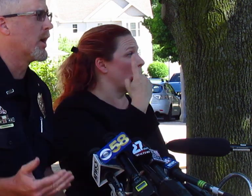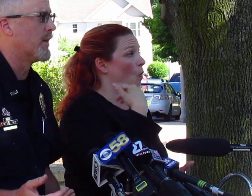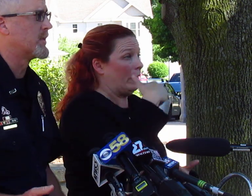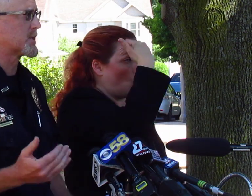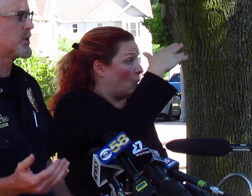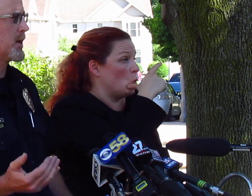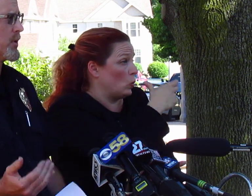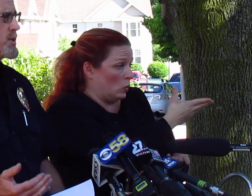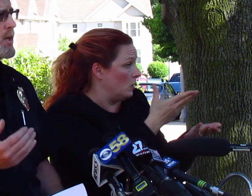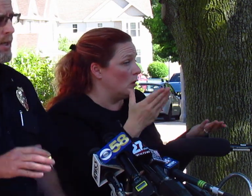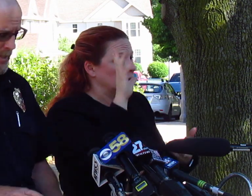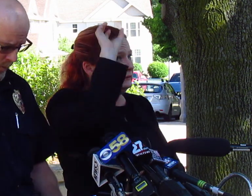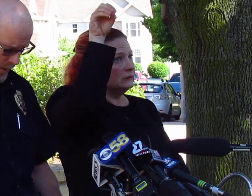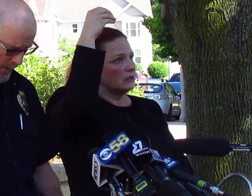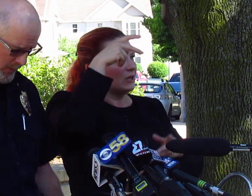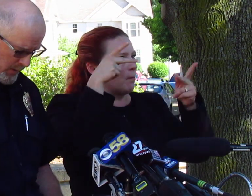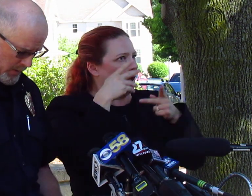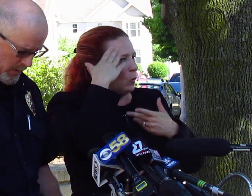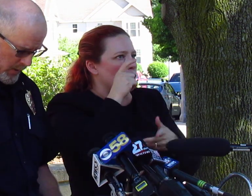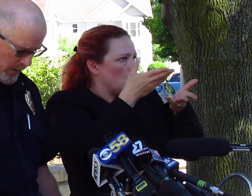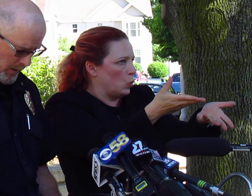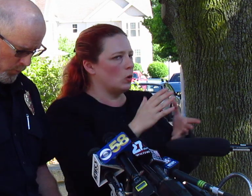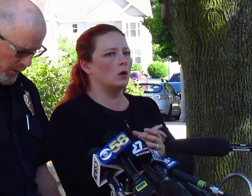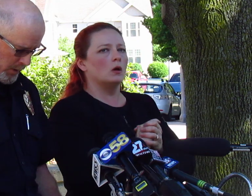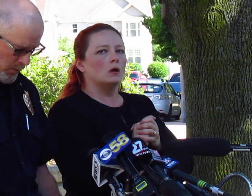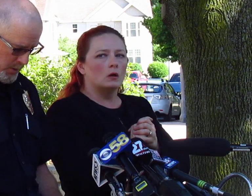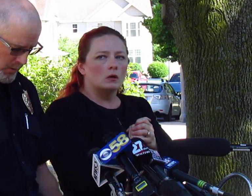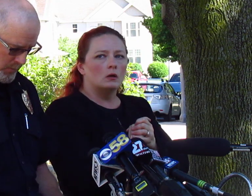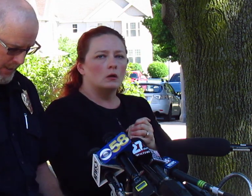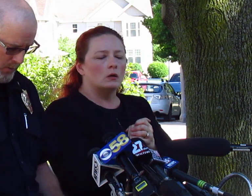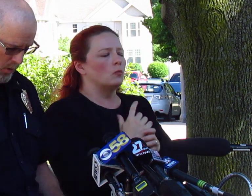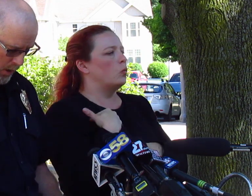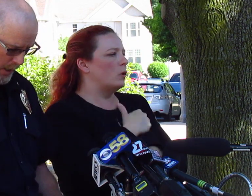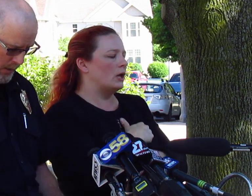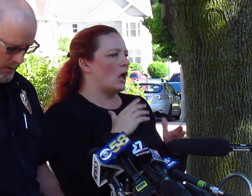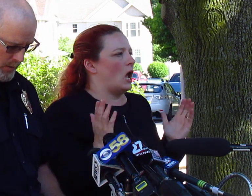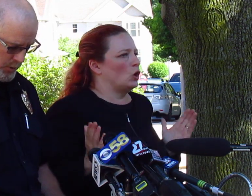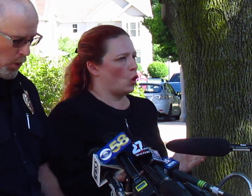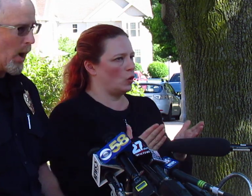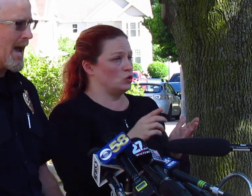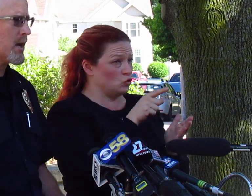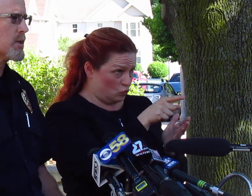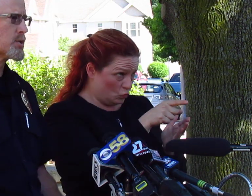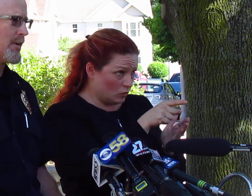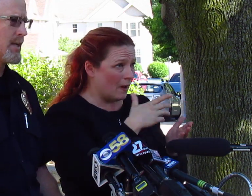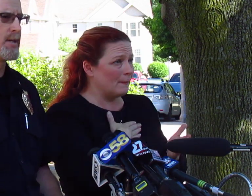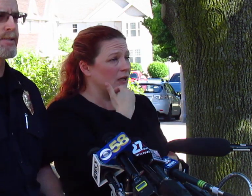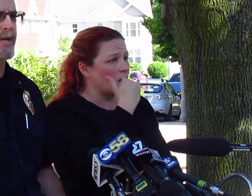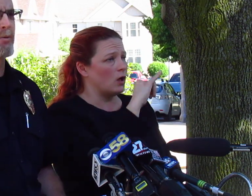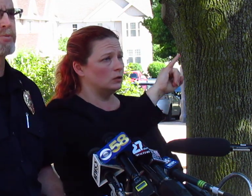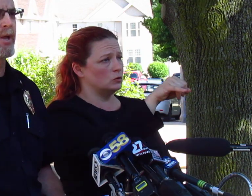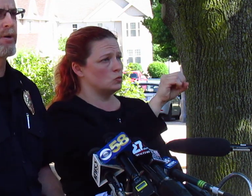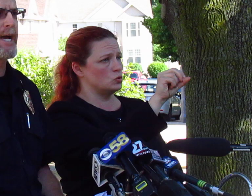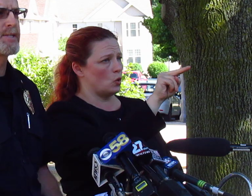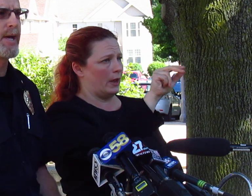we're not aware of, that the Sunshine Place is not aware of, we are encouraging you that you call Joanna Cervantes,